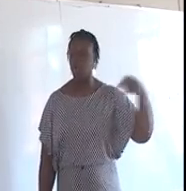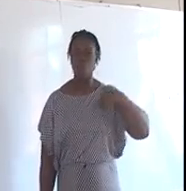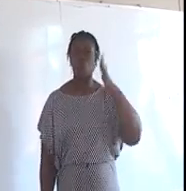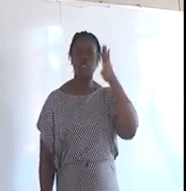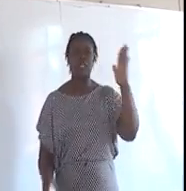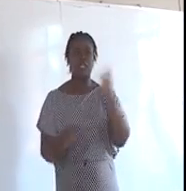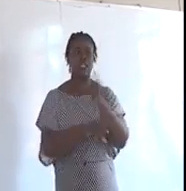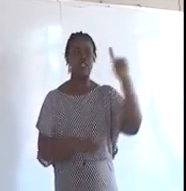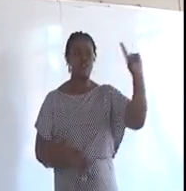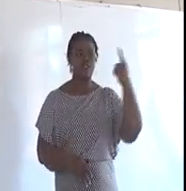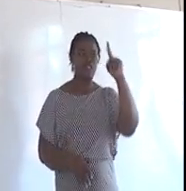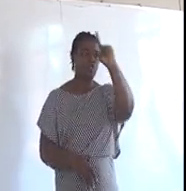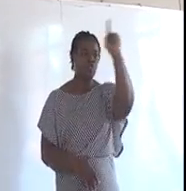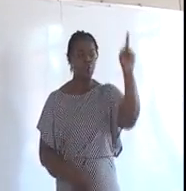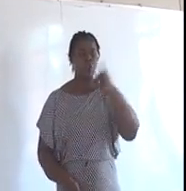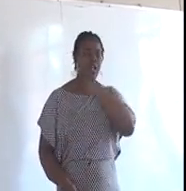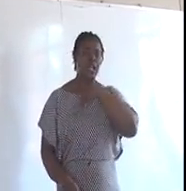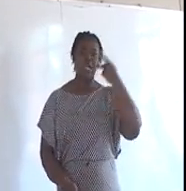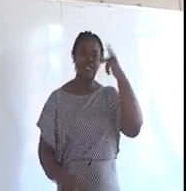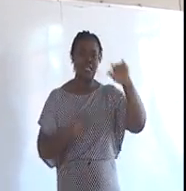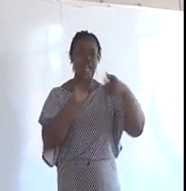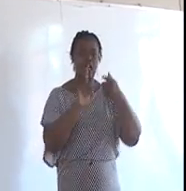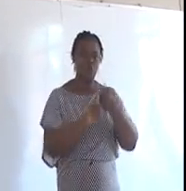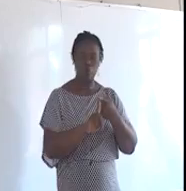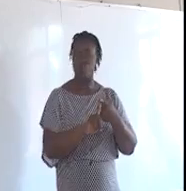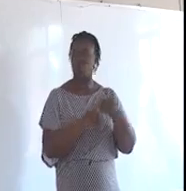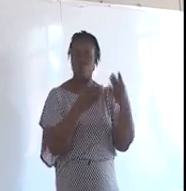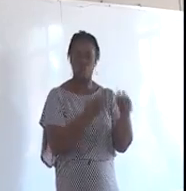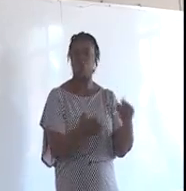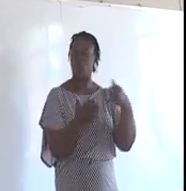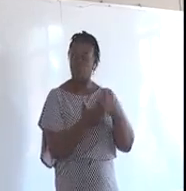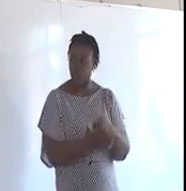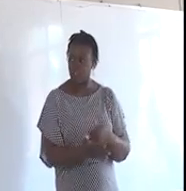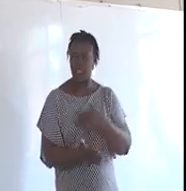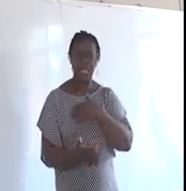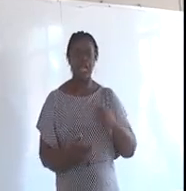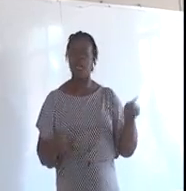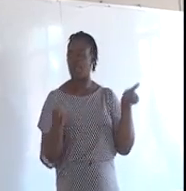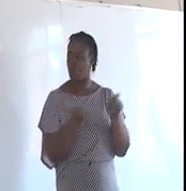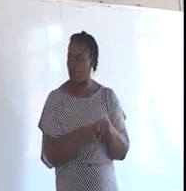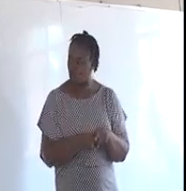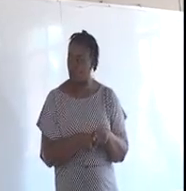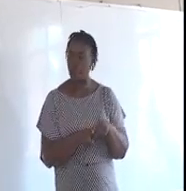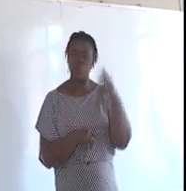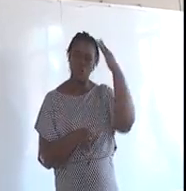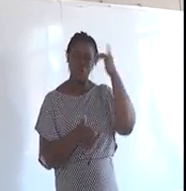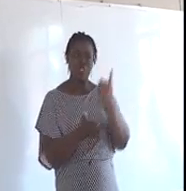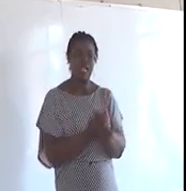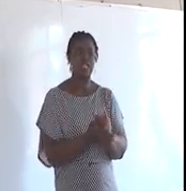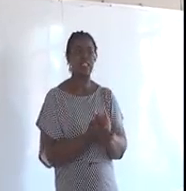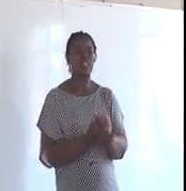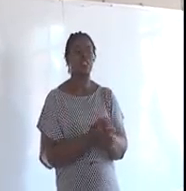take the first question and see how we can determine the common difference and also establish that the common difference